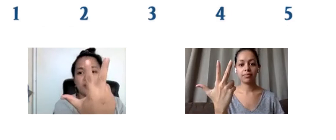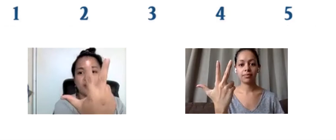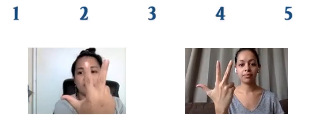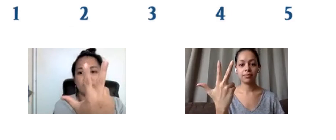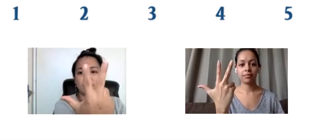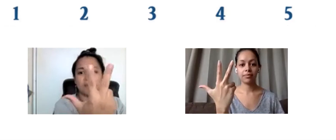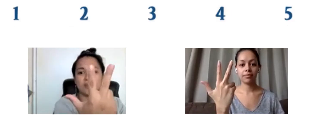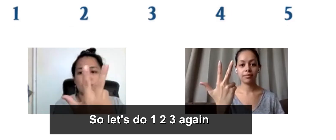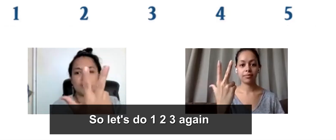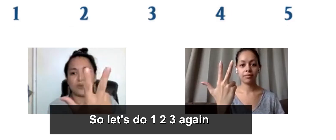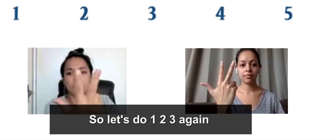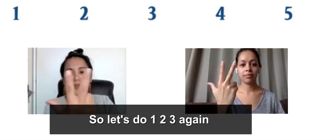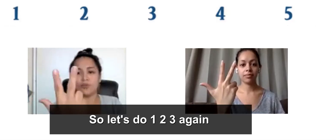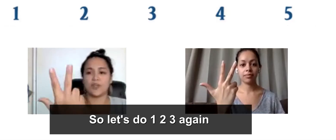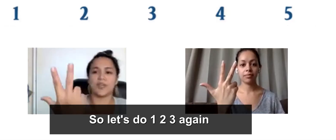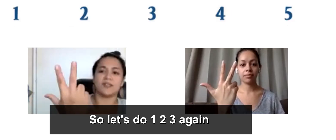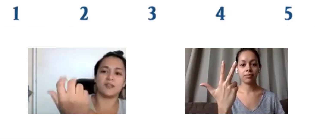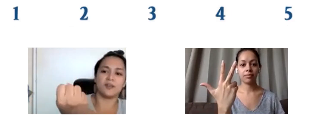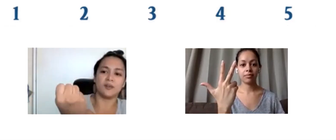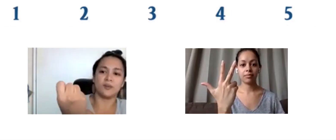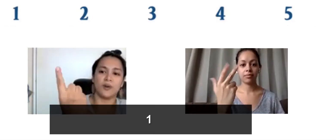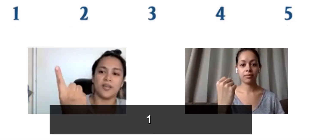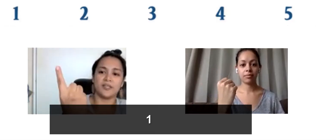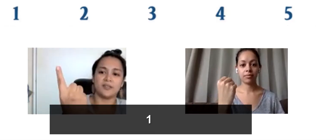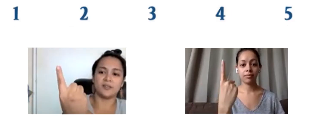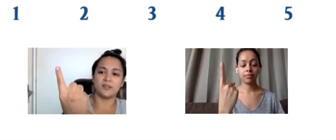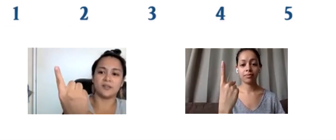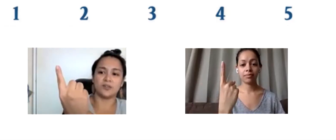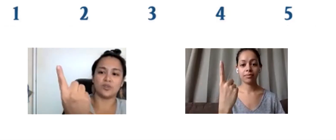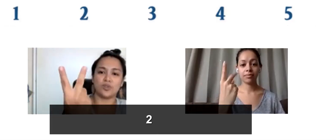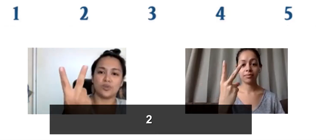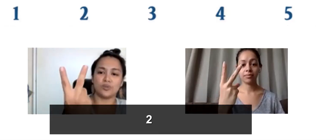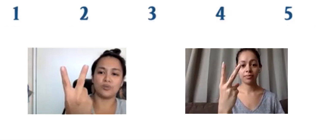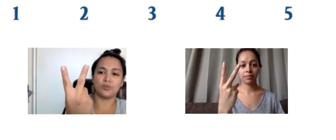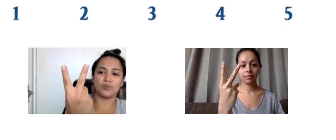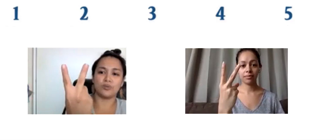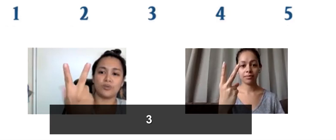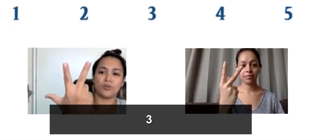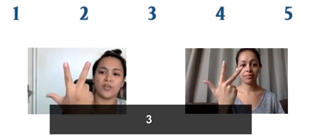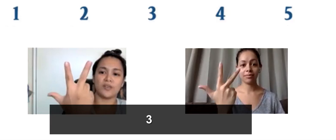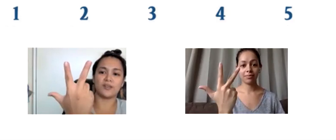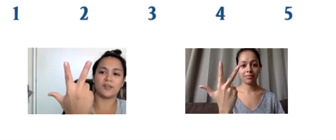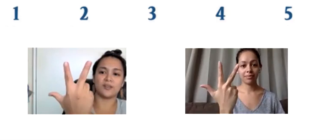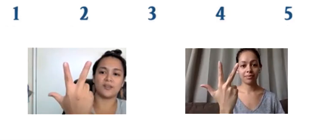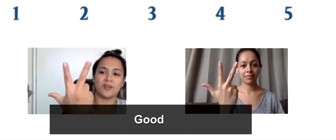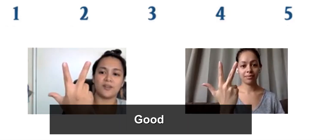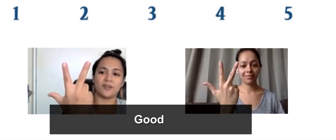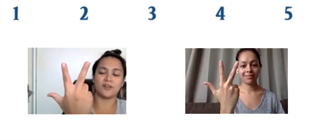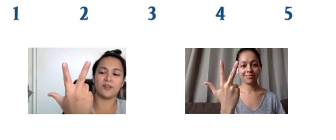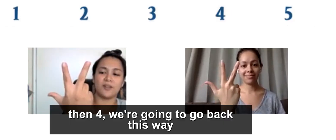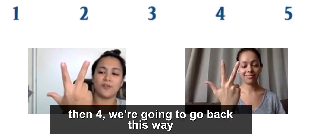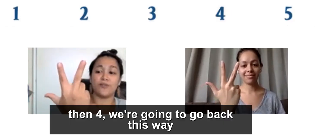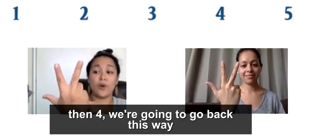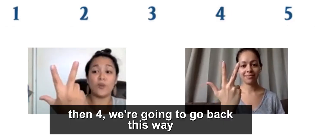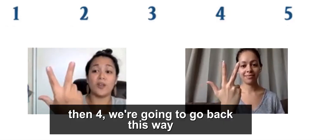okay? So let's do 1, 2, 3 again. 1, 2, 3. Good.